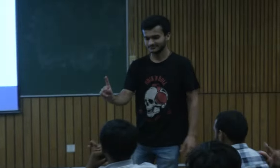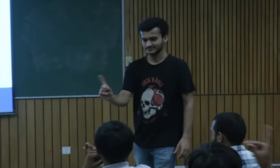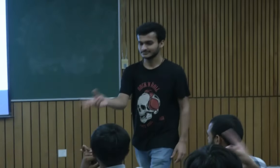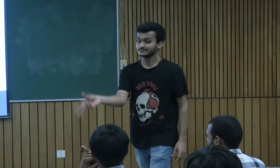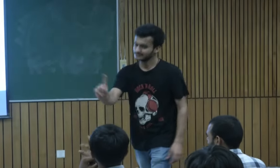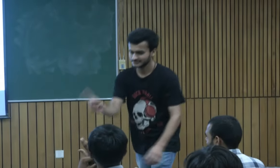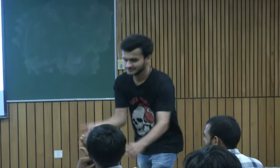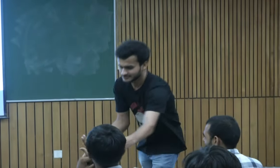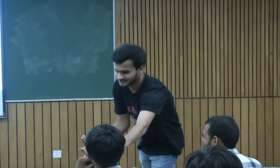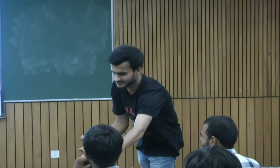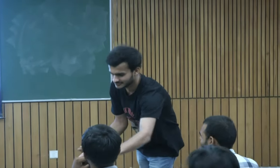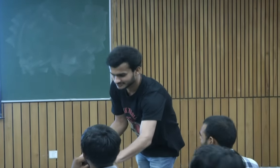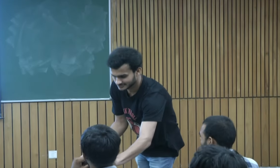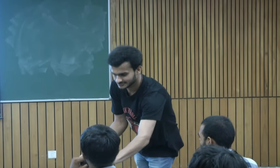And remember the face expressions, please.